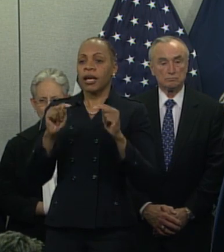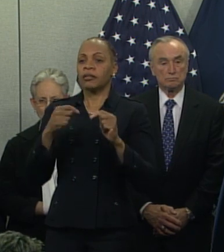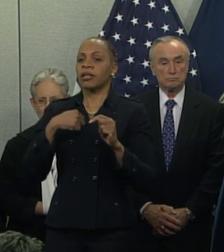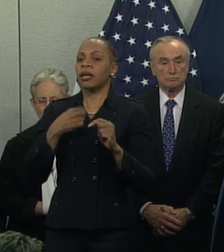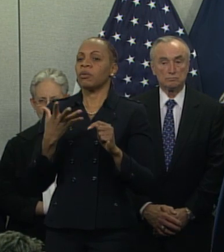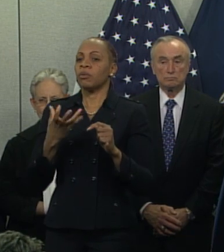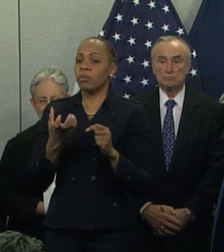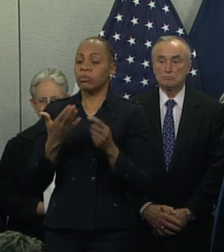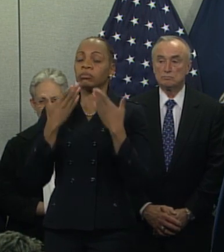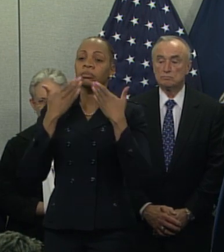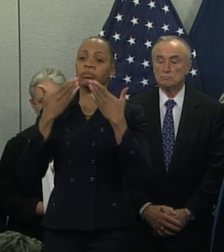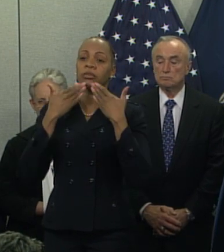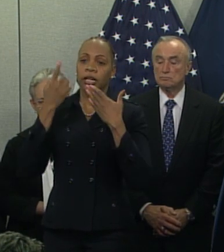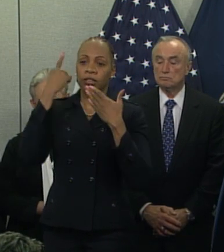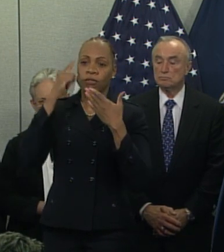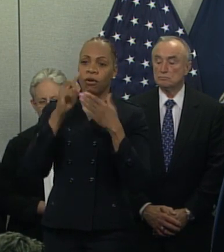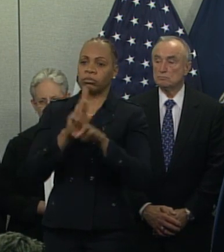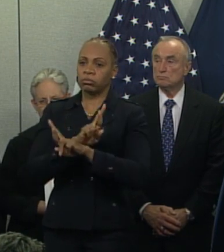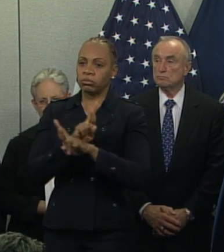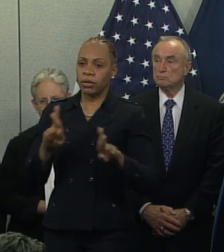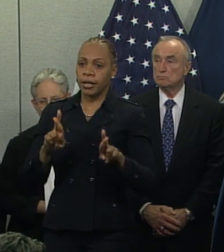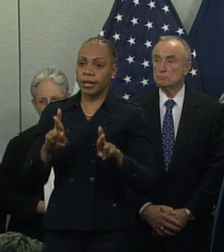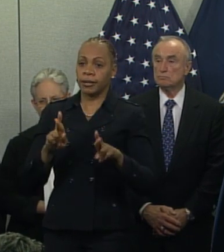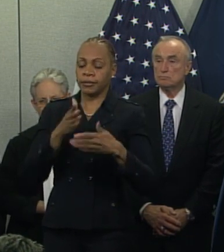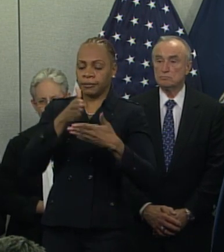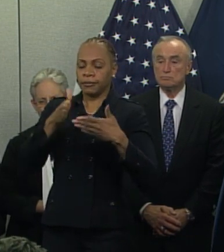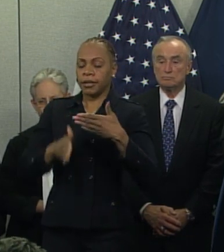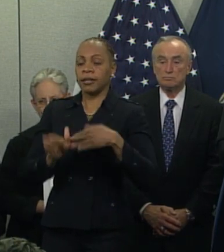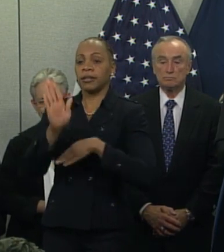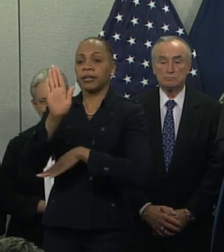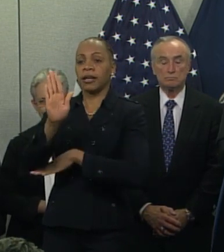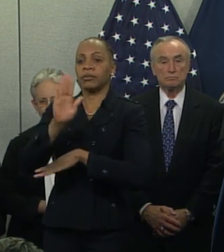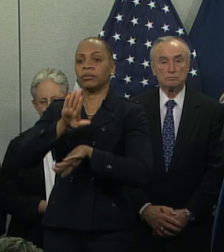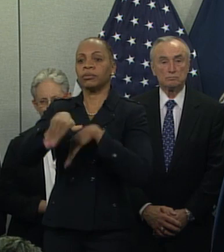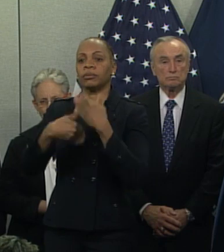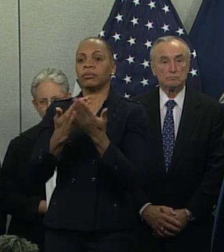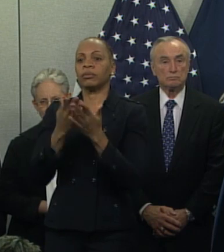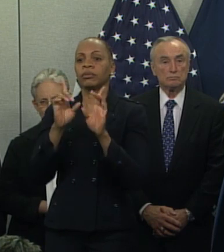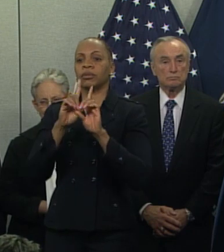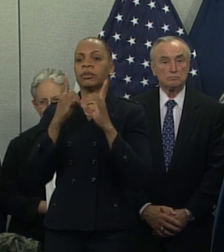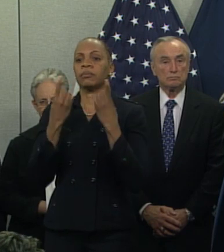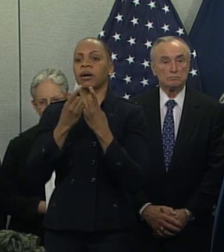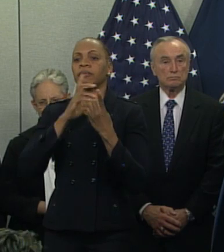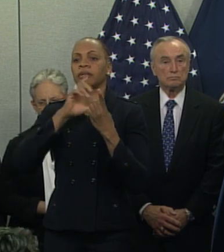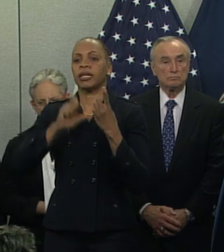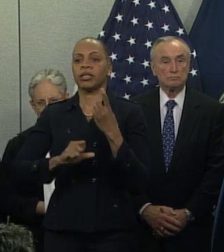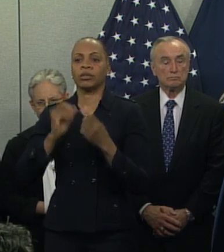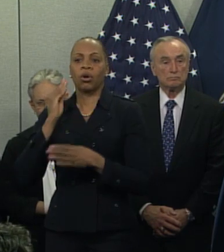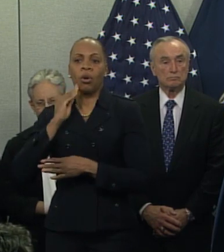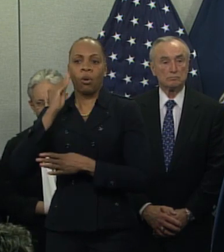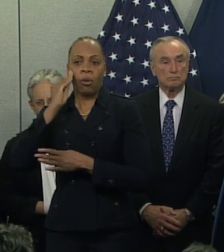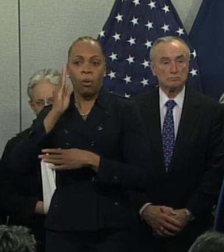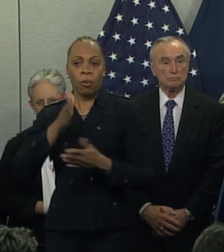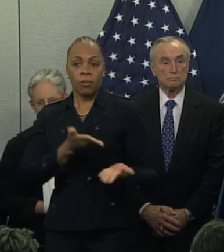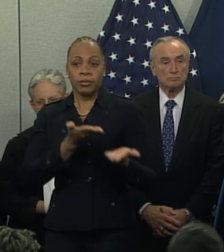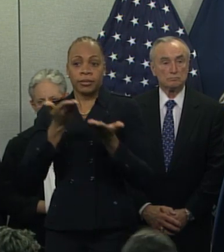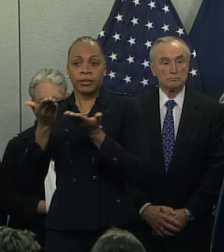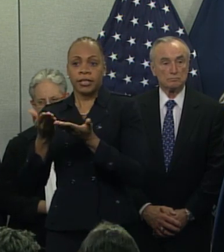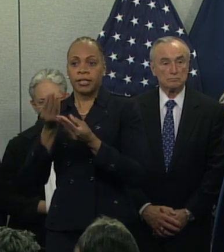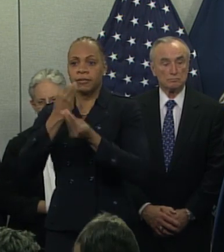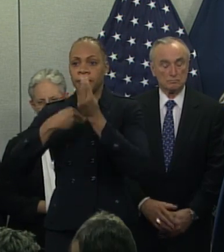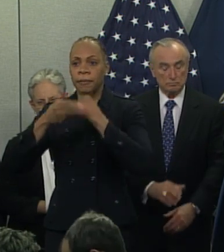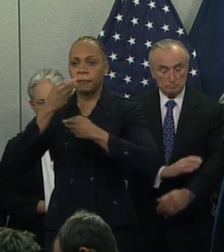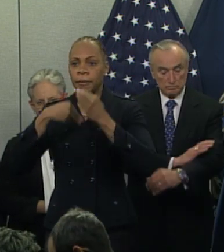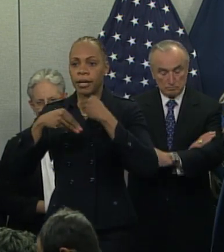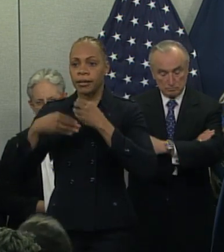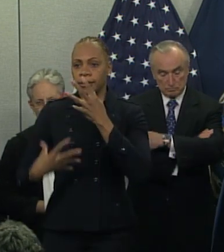such a proactive mode. By the end of this afternoon, all of the Department for the Aging's home-delivered meal programs will have